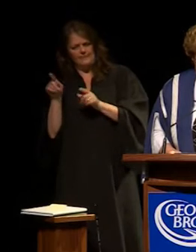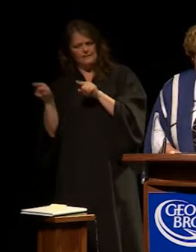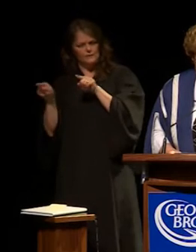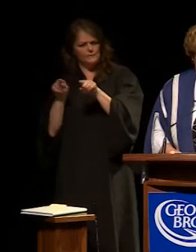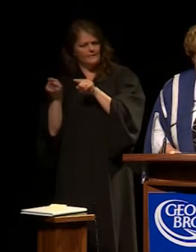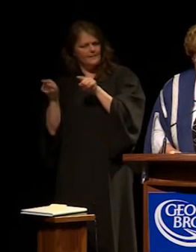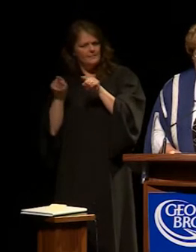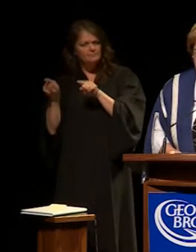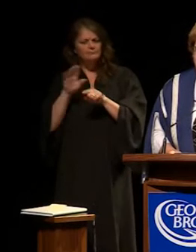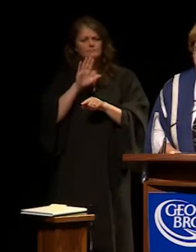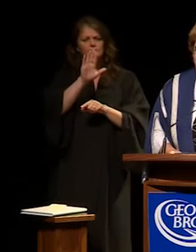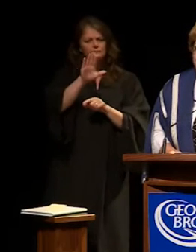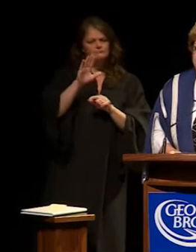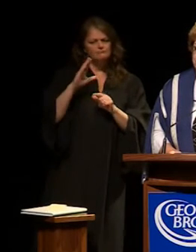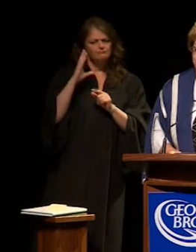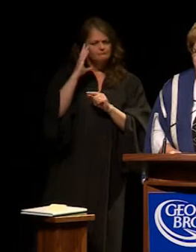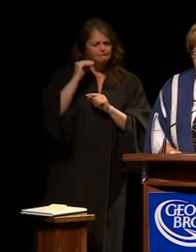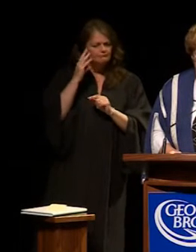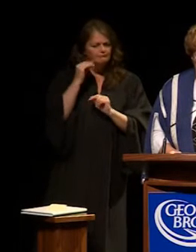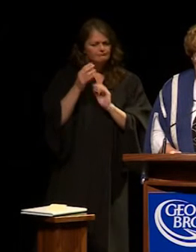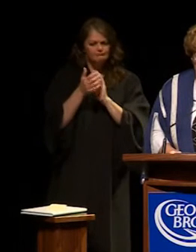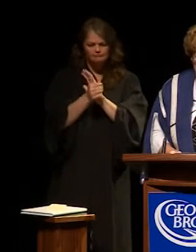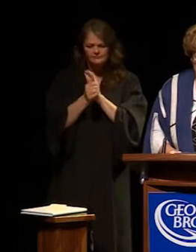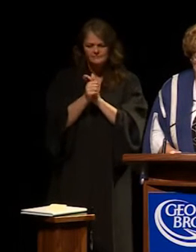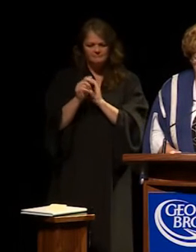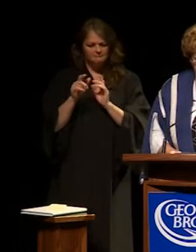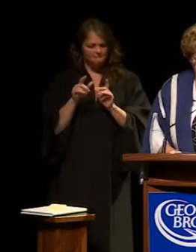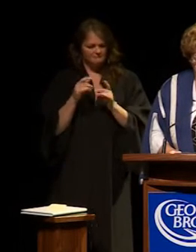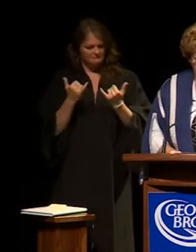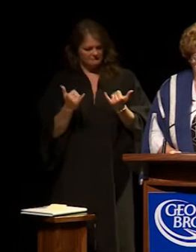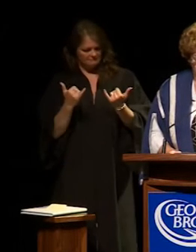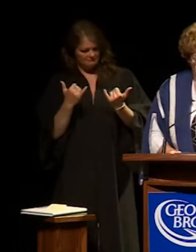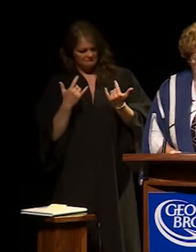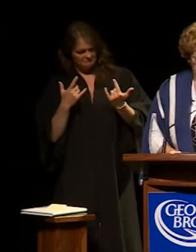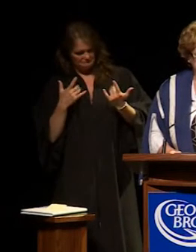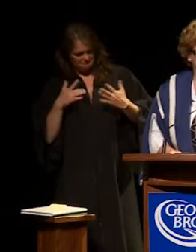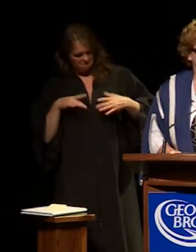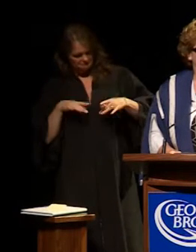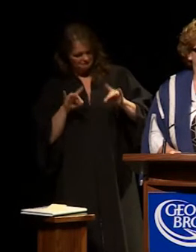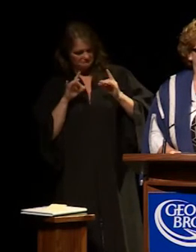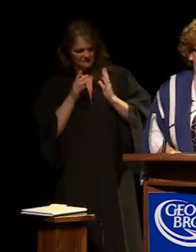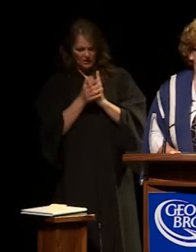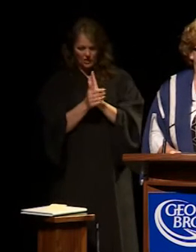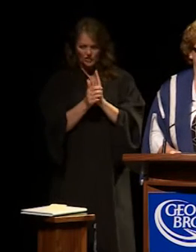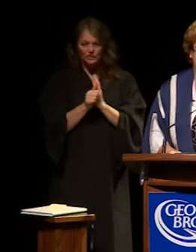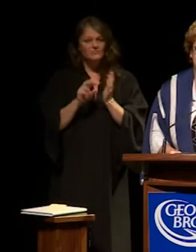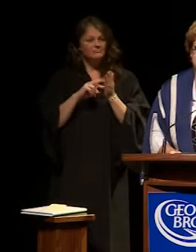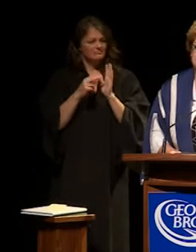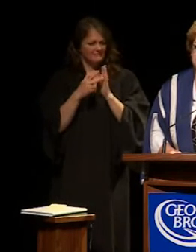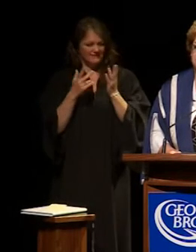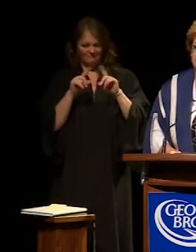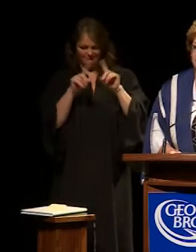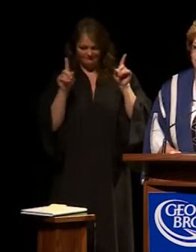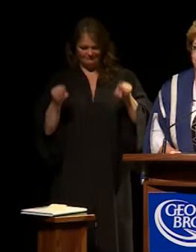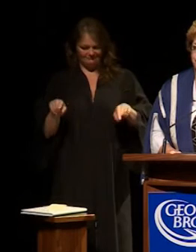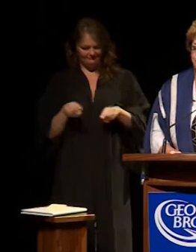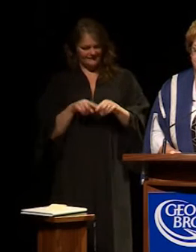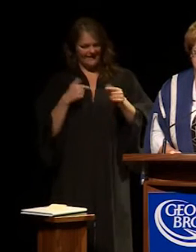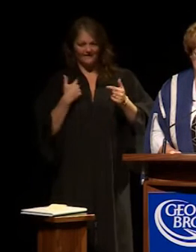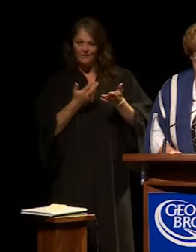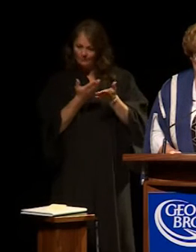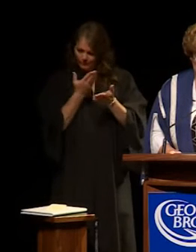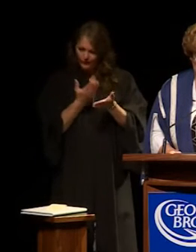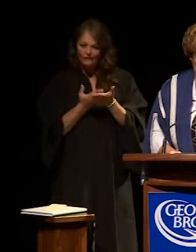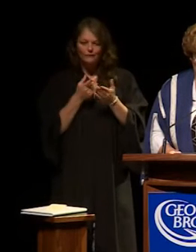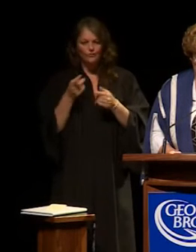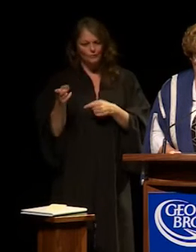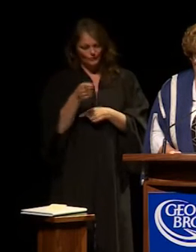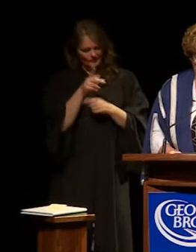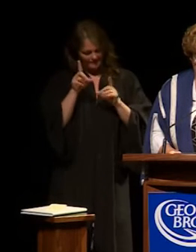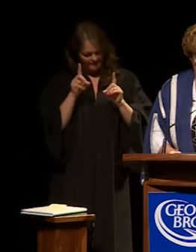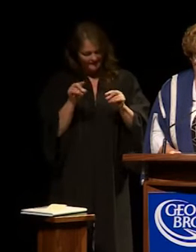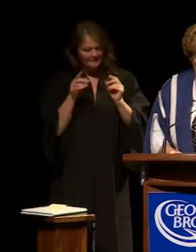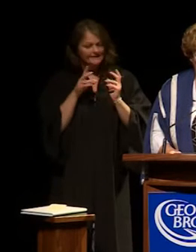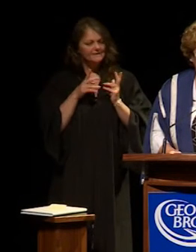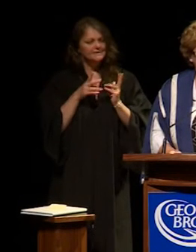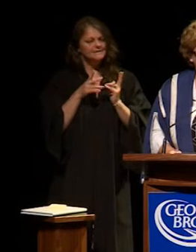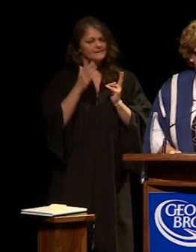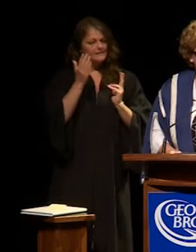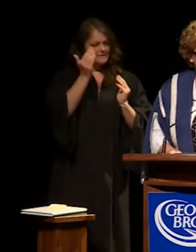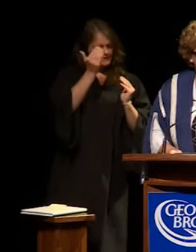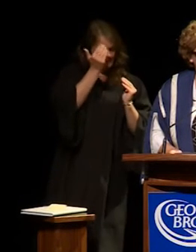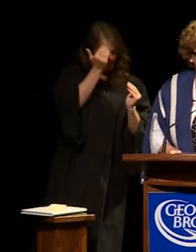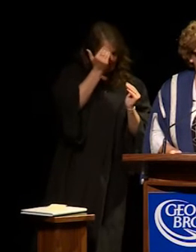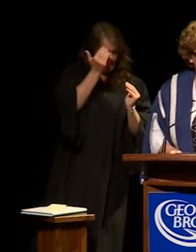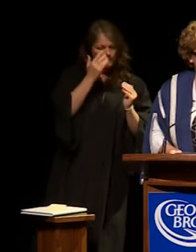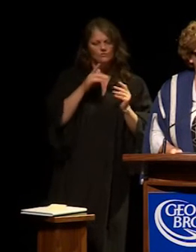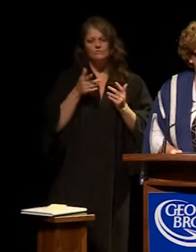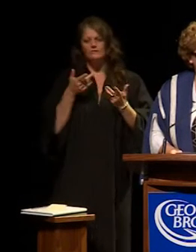you. The credential you've earned is proof of your knowledge, your skills, and your drive to succeed.